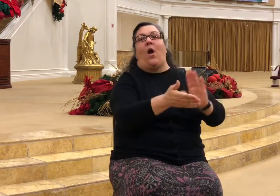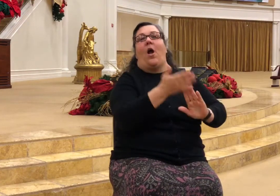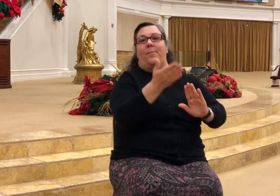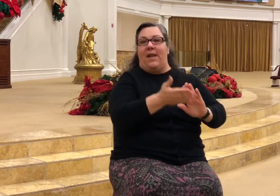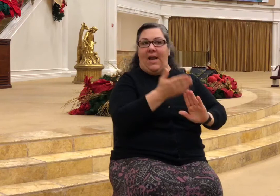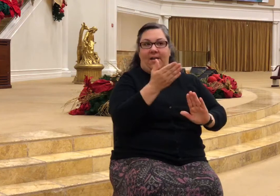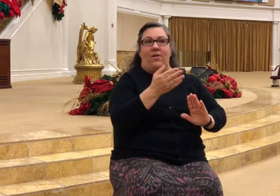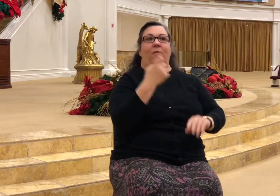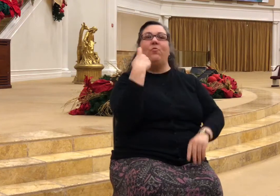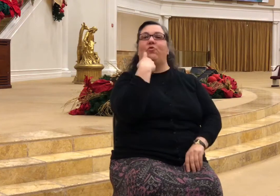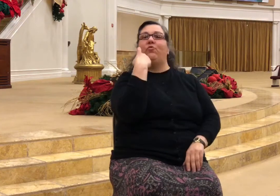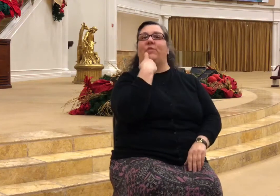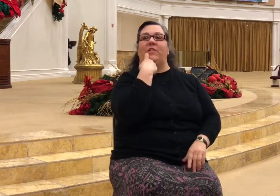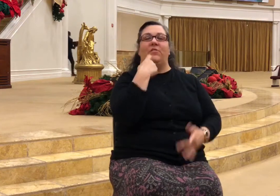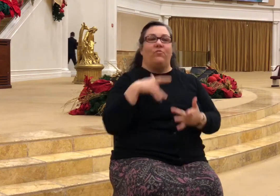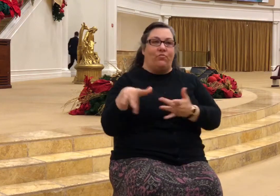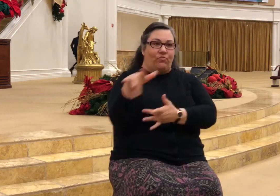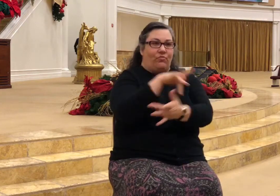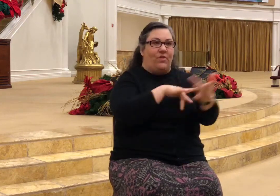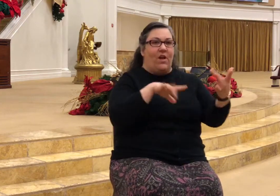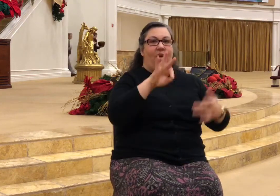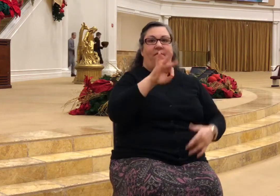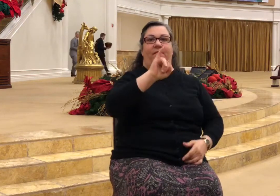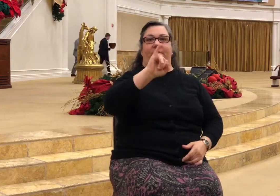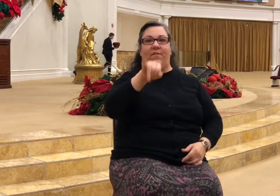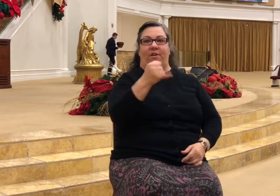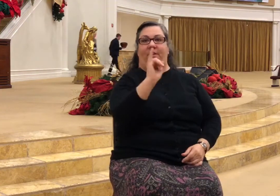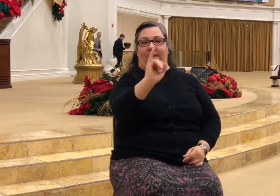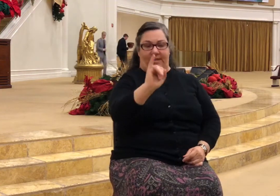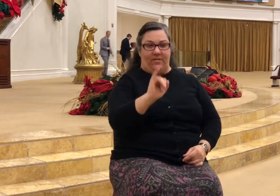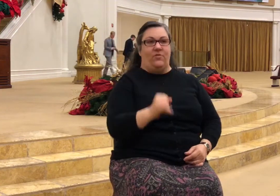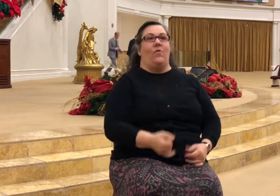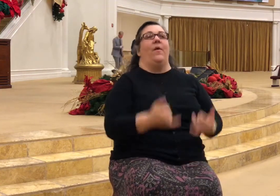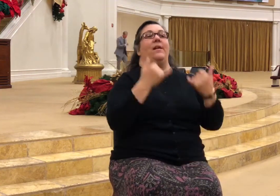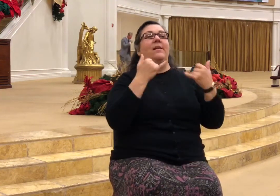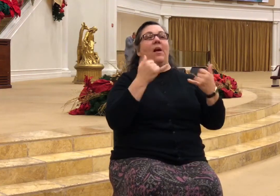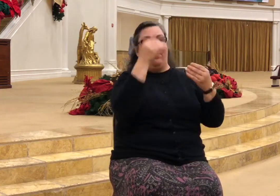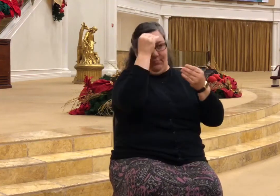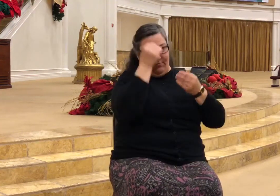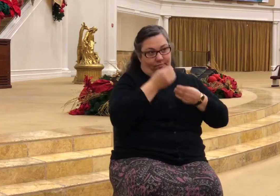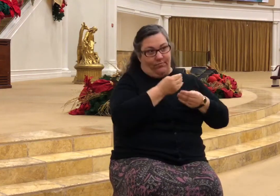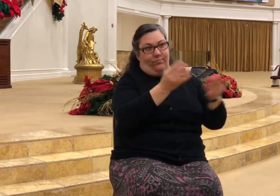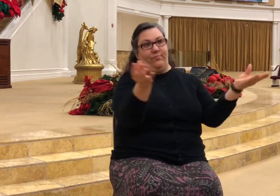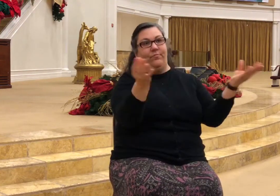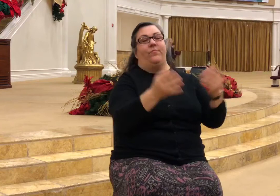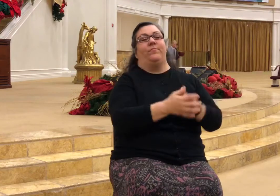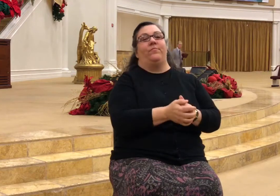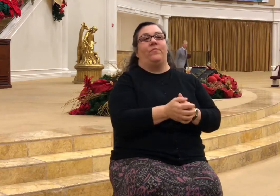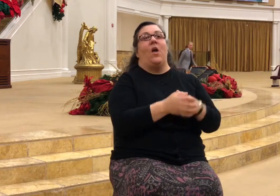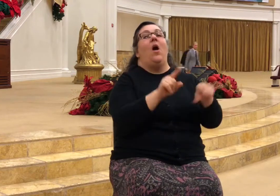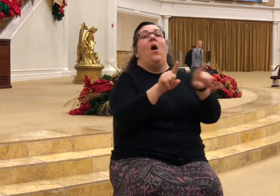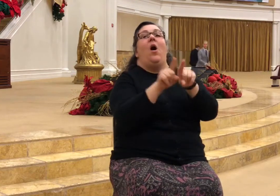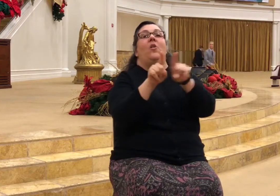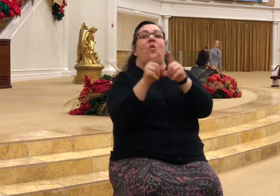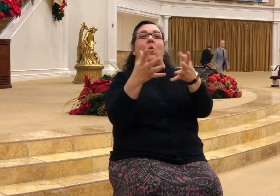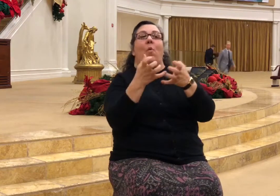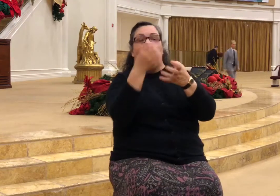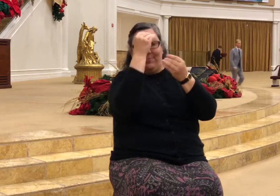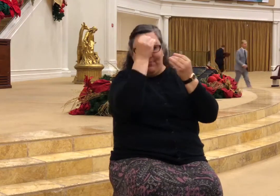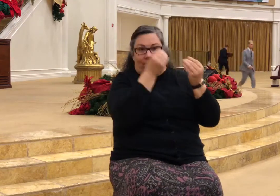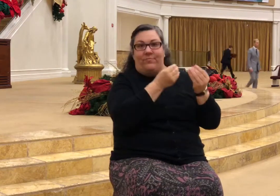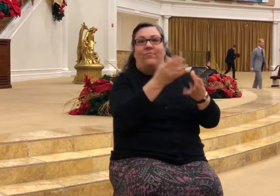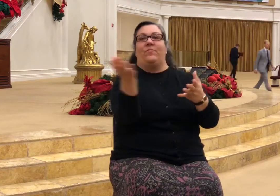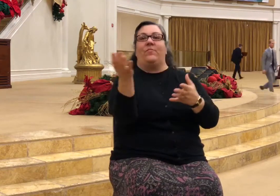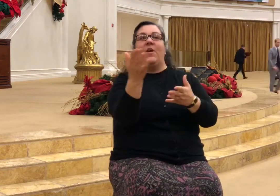to the land of Fiji, so we're going to do some of that tonight, but I also want to give you an update on some of